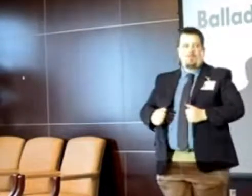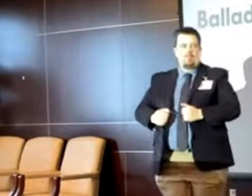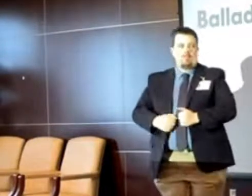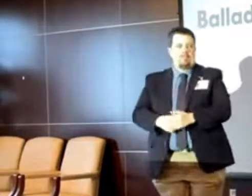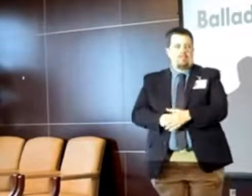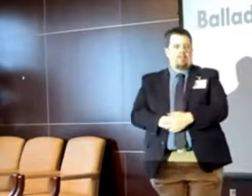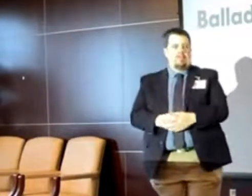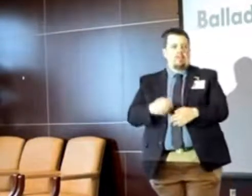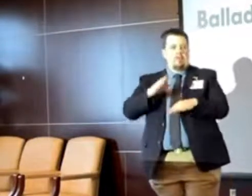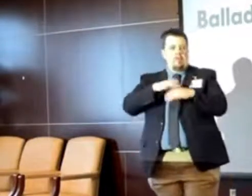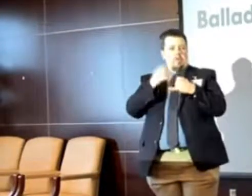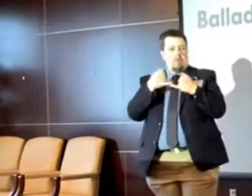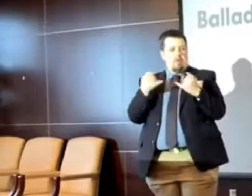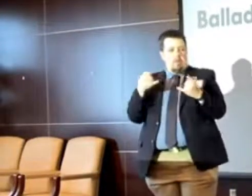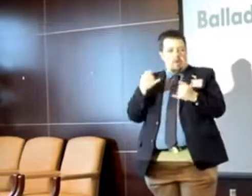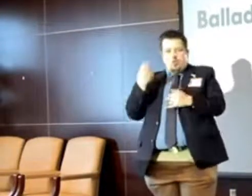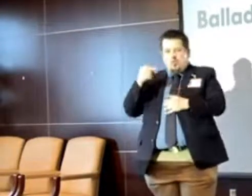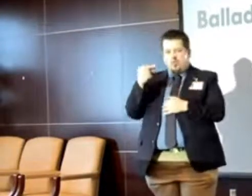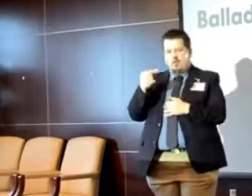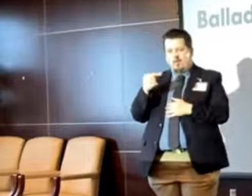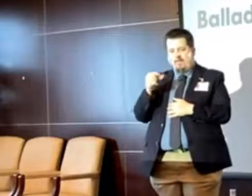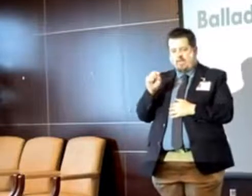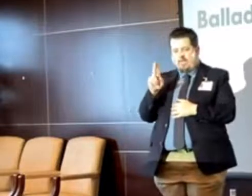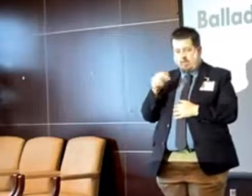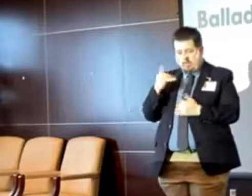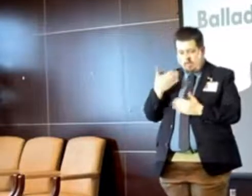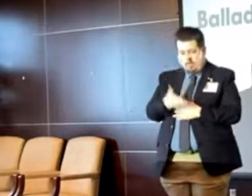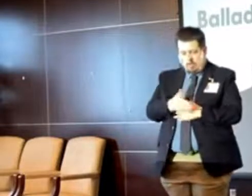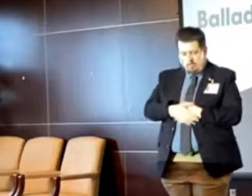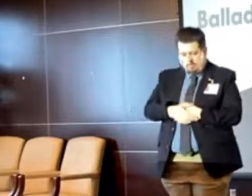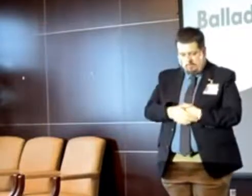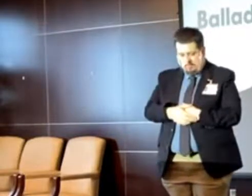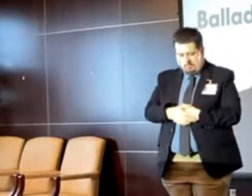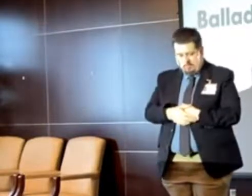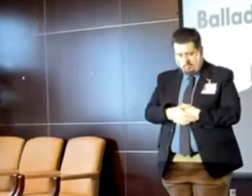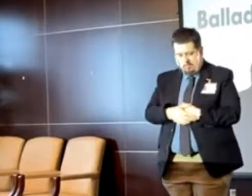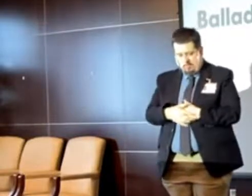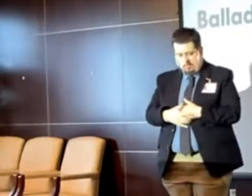on to the line. Spencer with the Greenville Sun, are you still on?